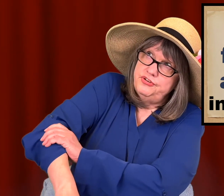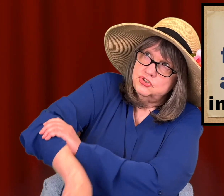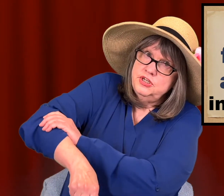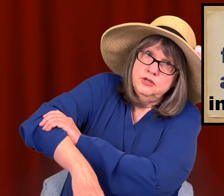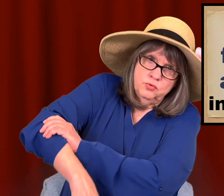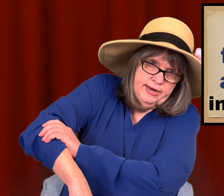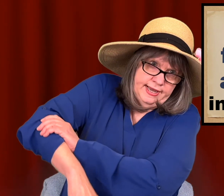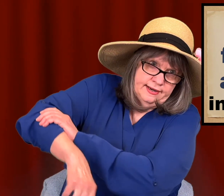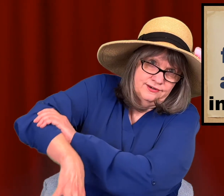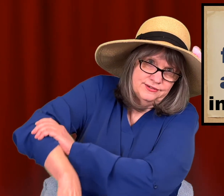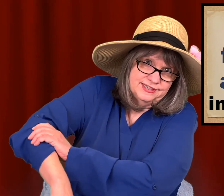fishing around